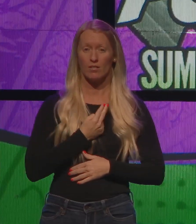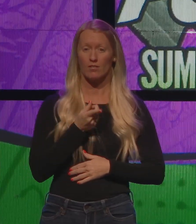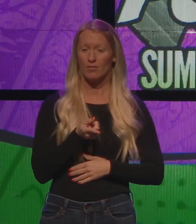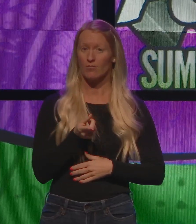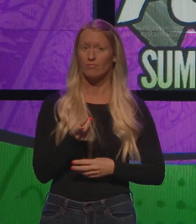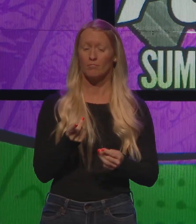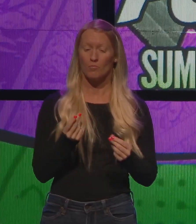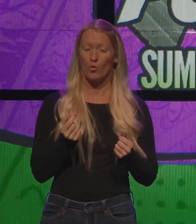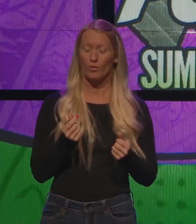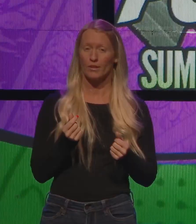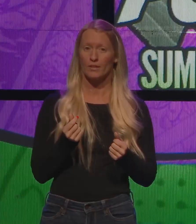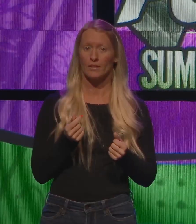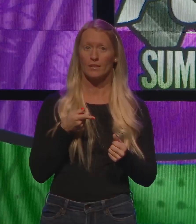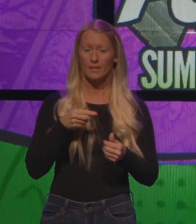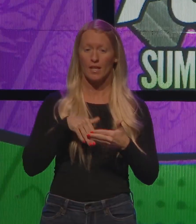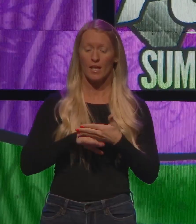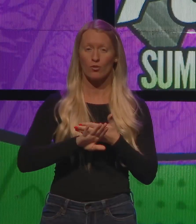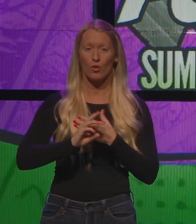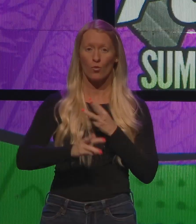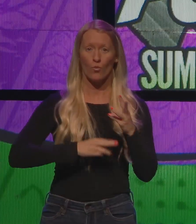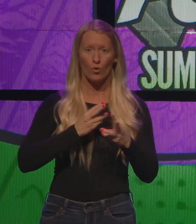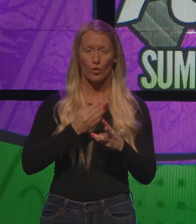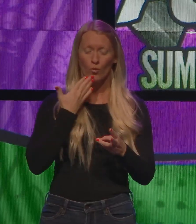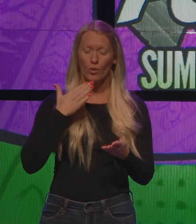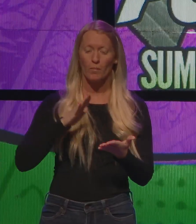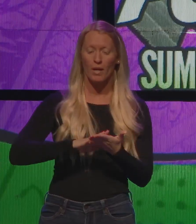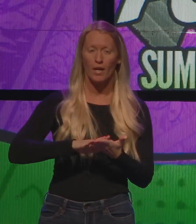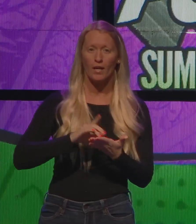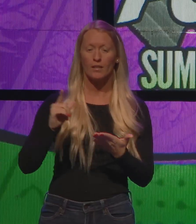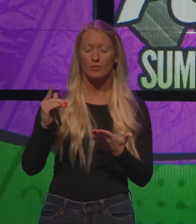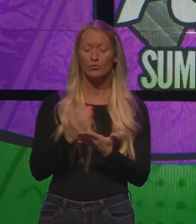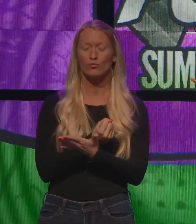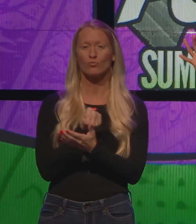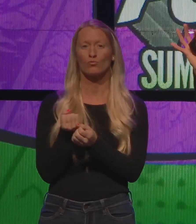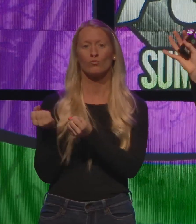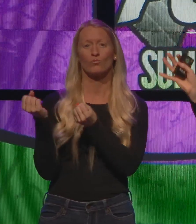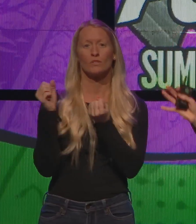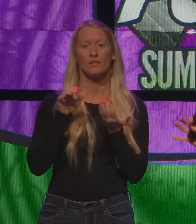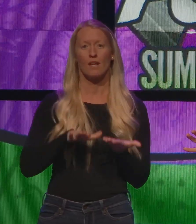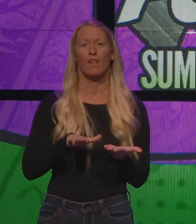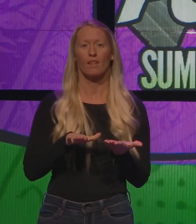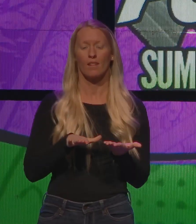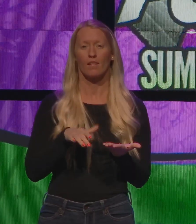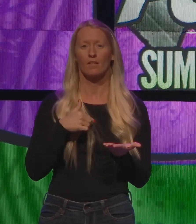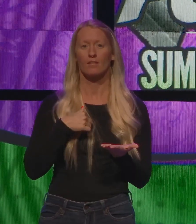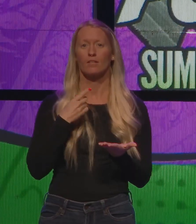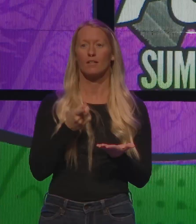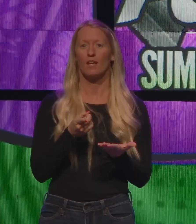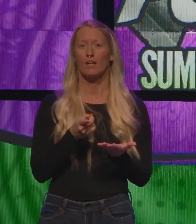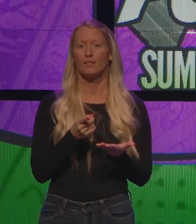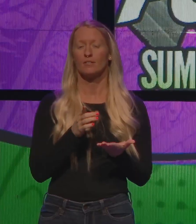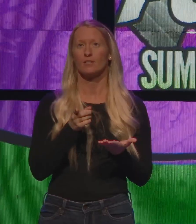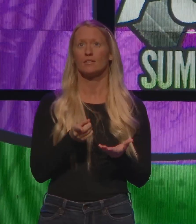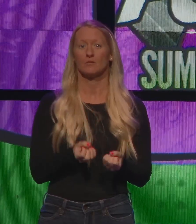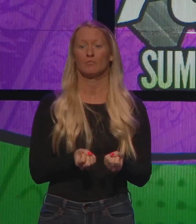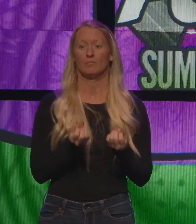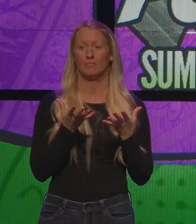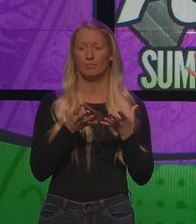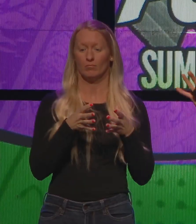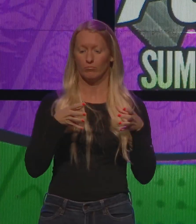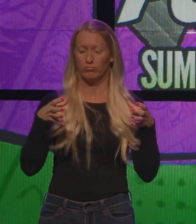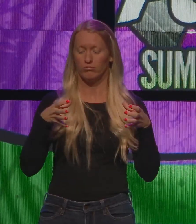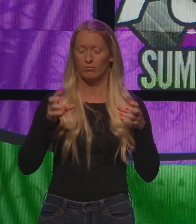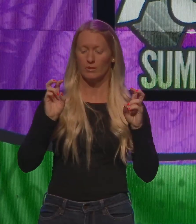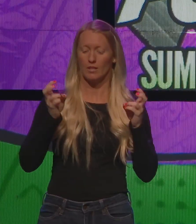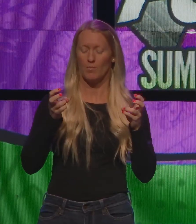are bad, that we are worthy of death, which goes into a whole other topic for a whole other time about the cross